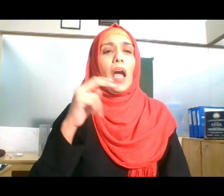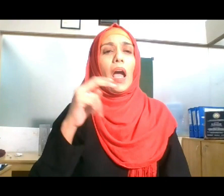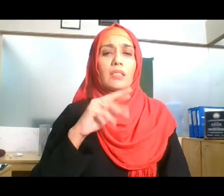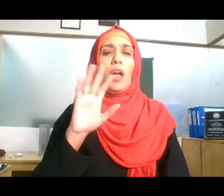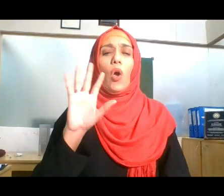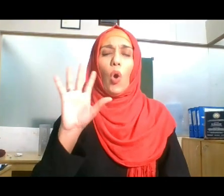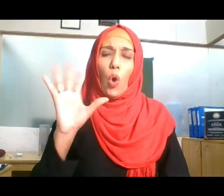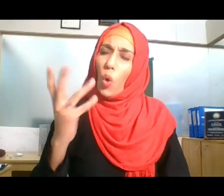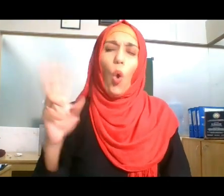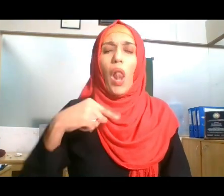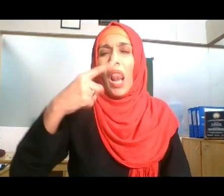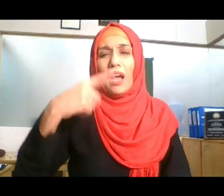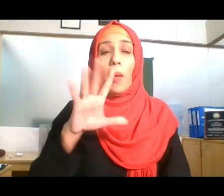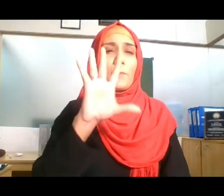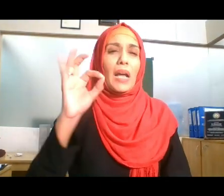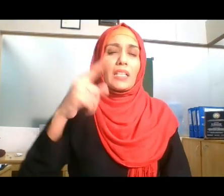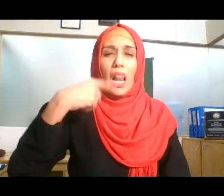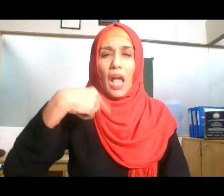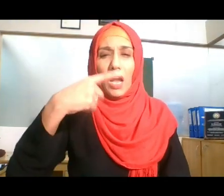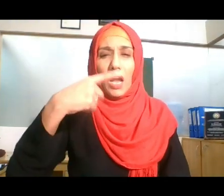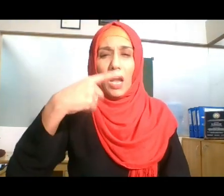languages, over 50 languages. The literature is